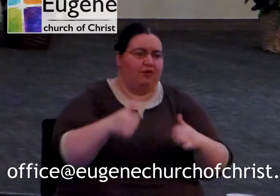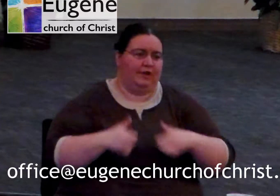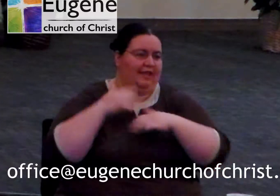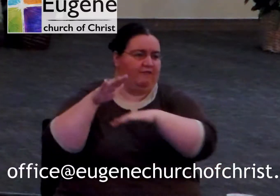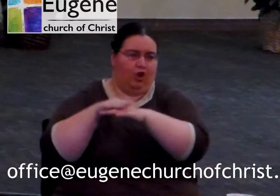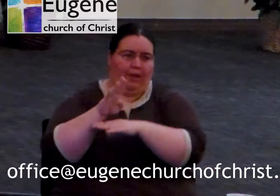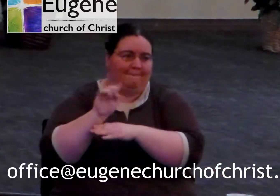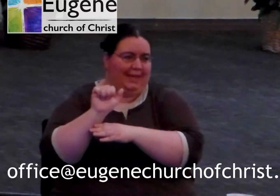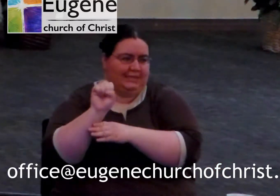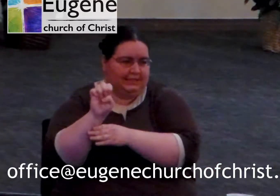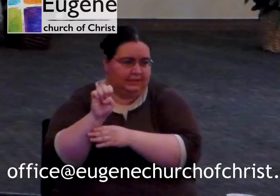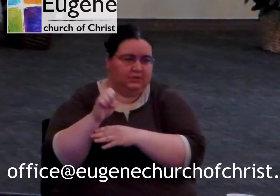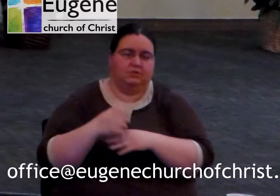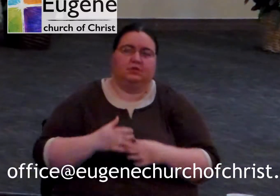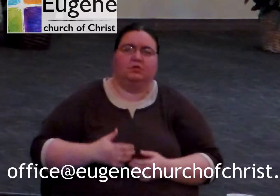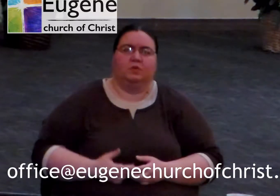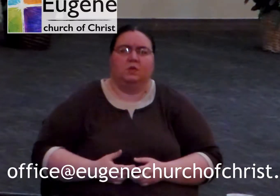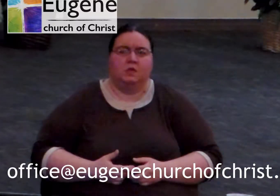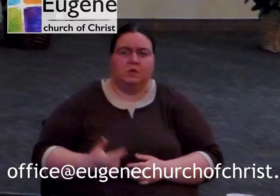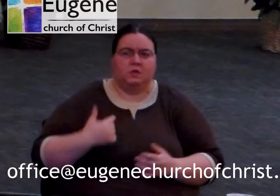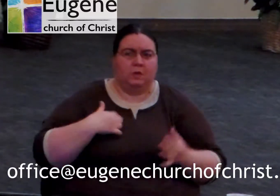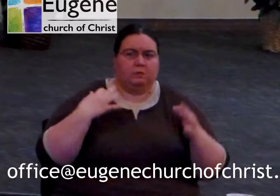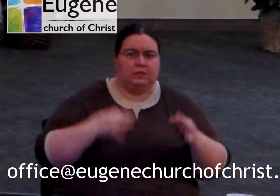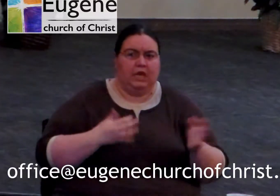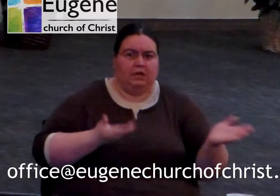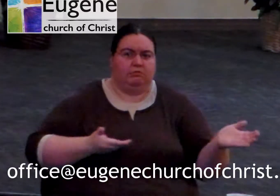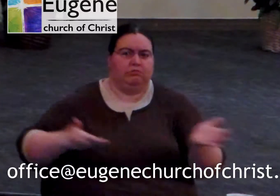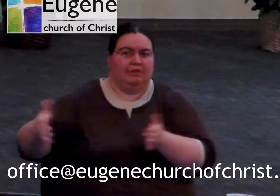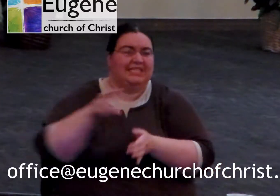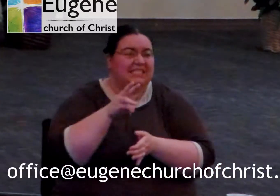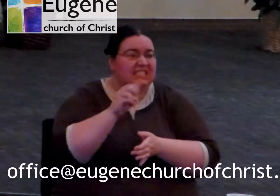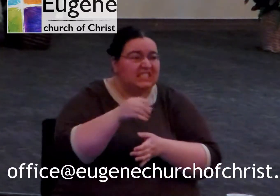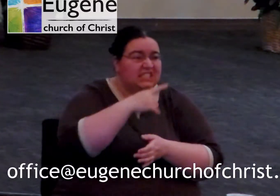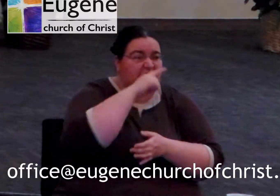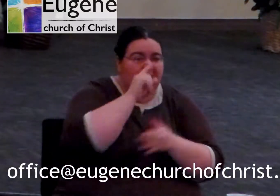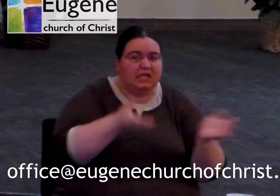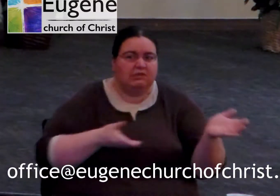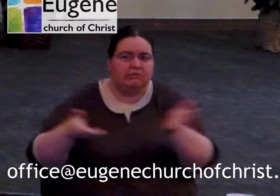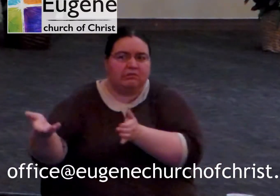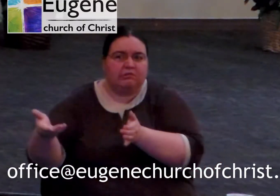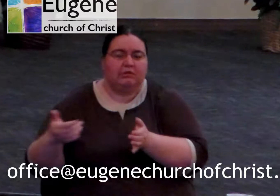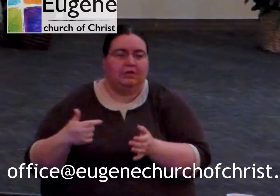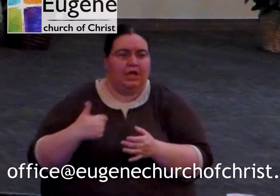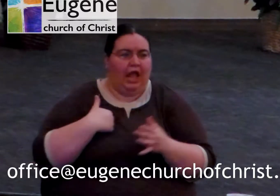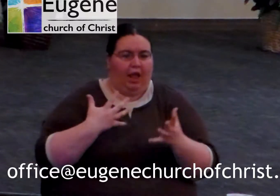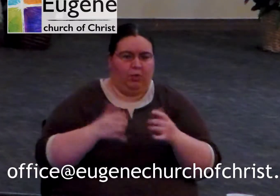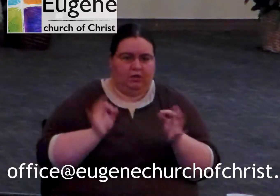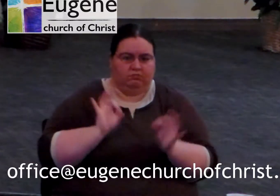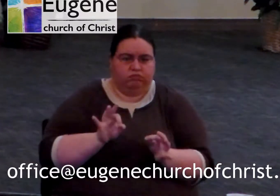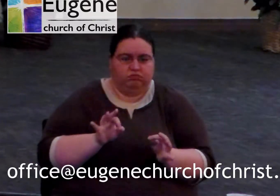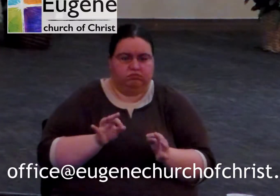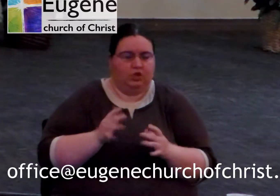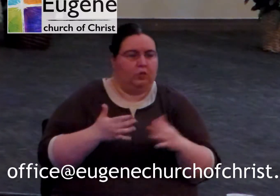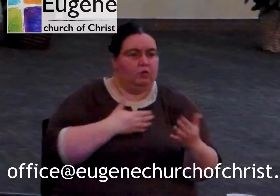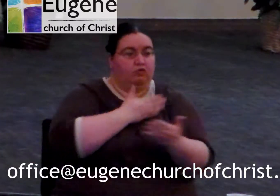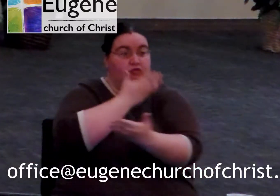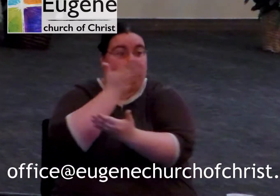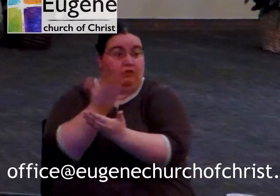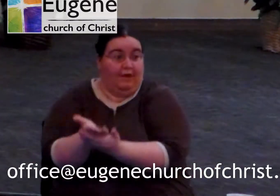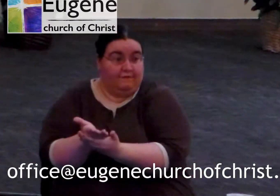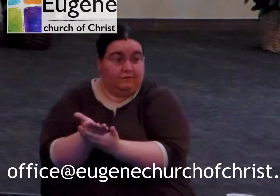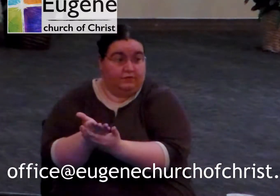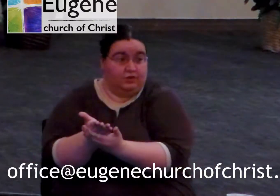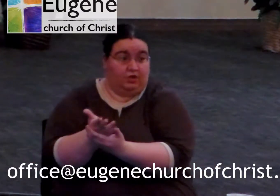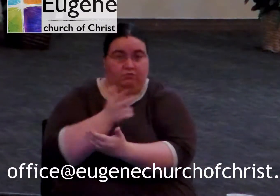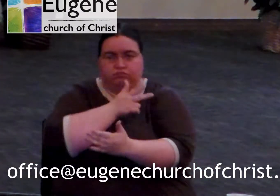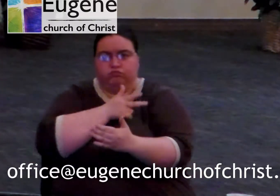group of 60 kids onto an Air Force base. So we get there, and they're like, okay, we pull up to the checkpoint, and they're taking